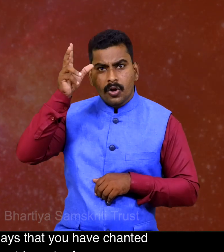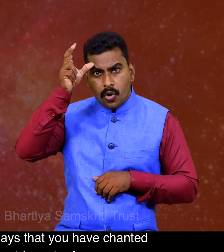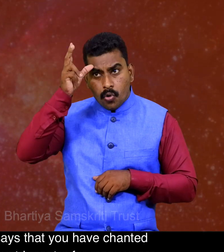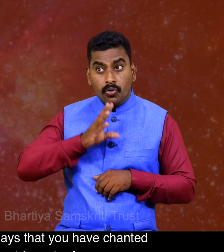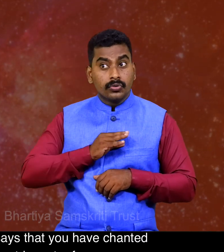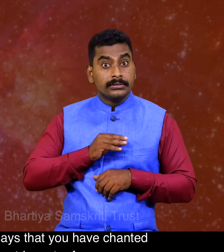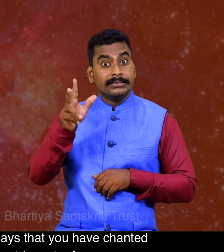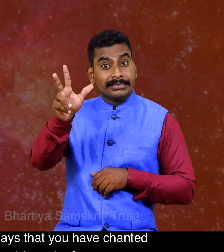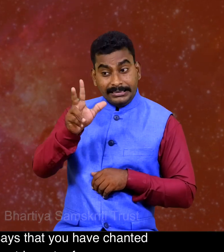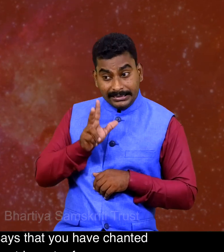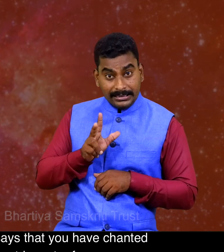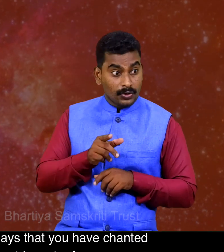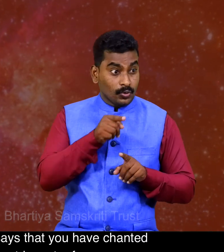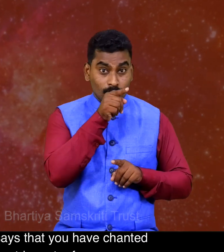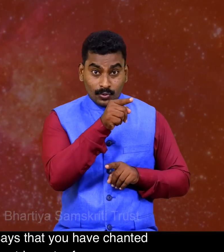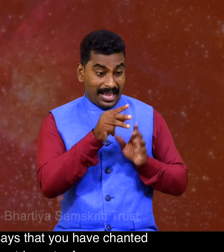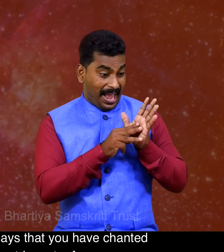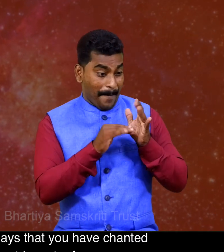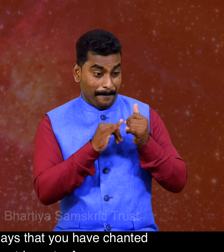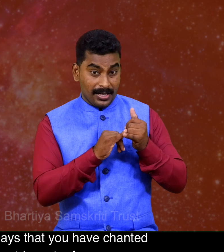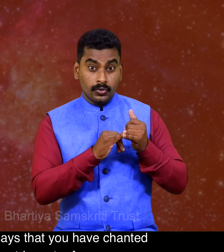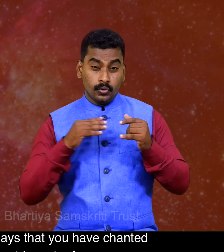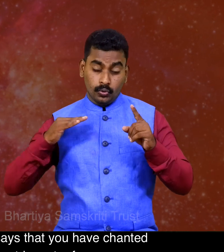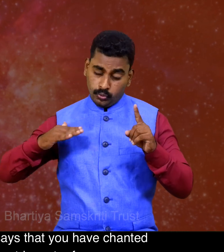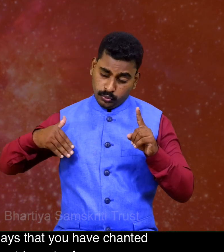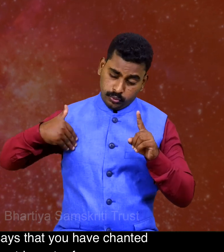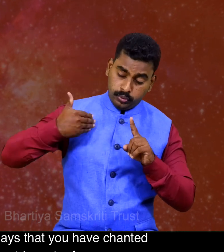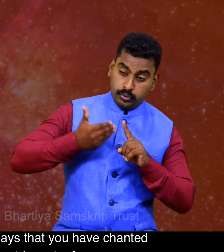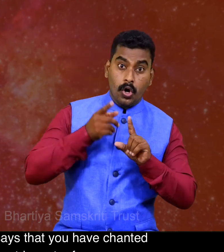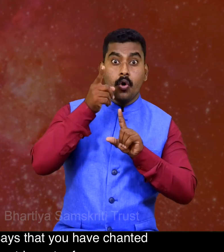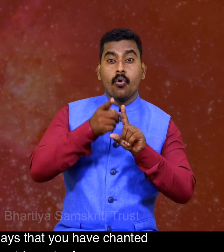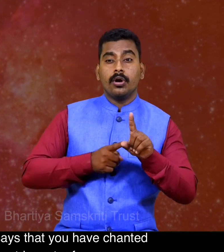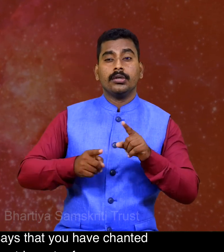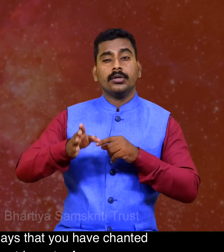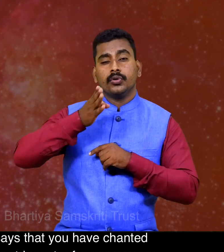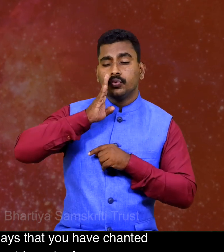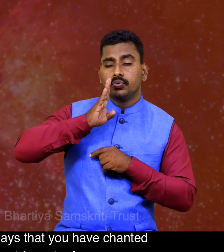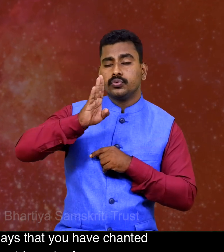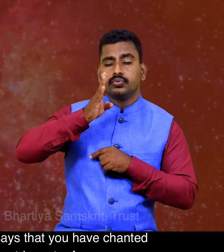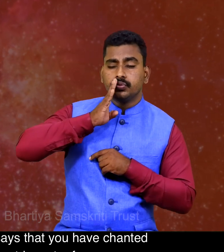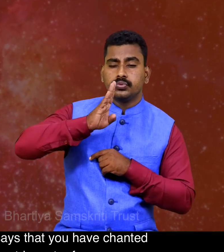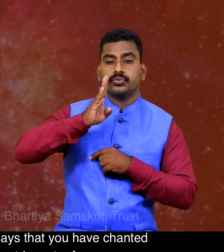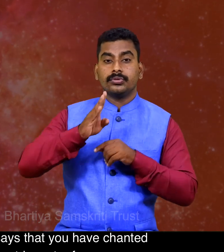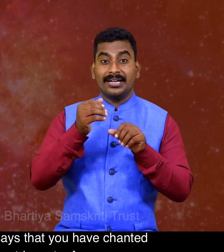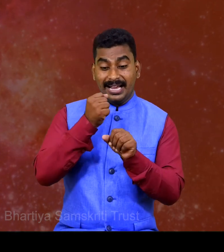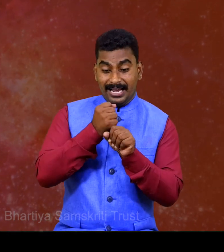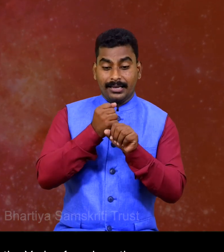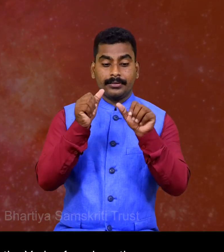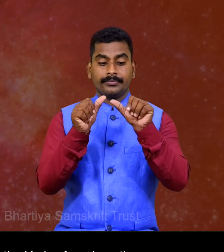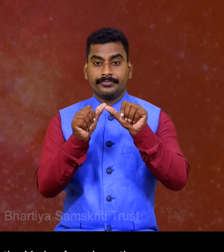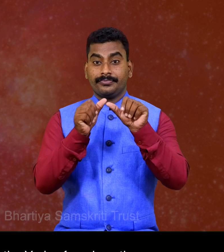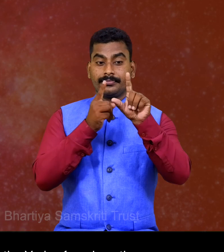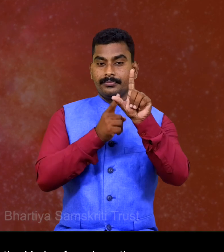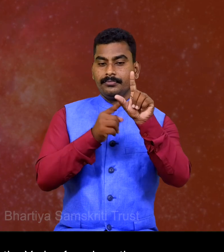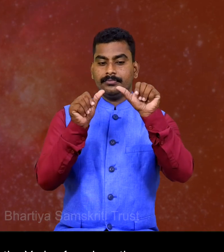He says that you have chanted the holy Gayatri mantra for so many years,